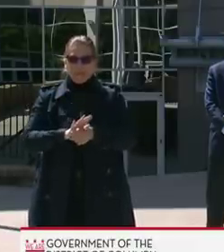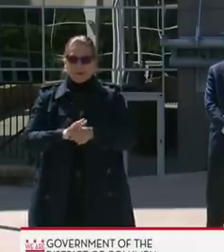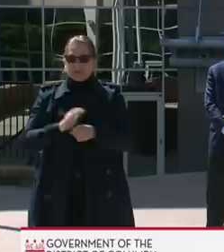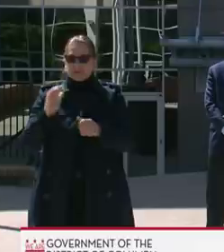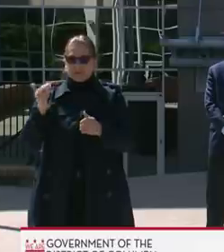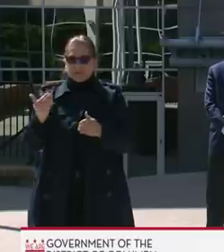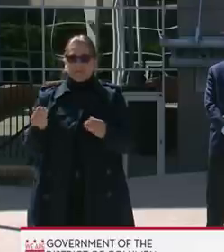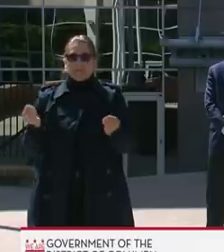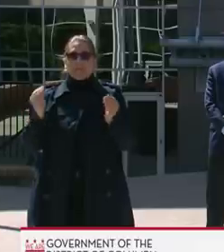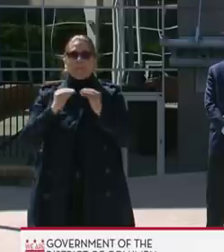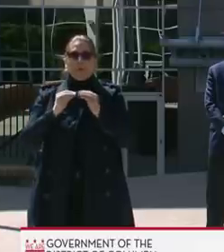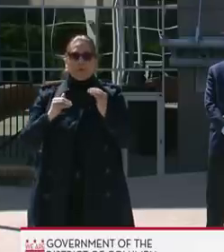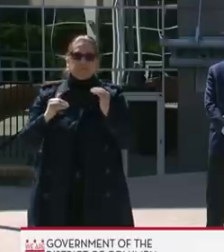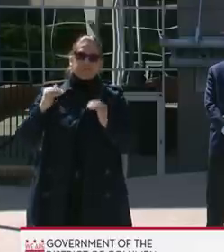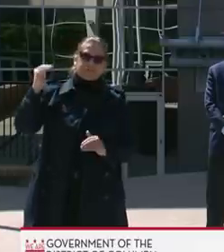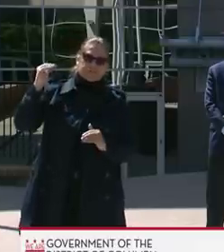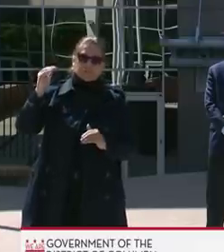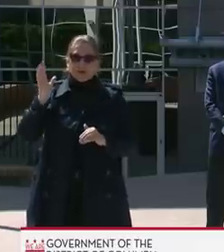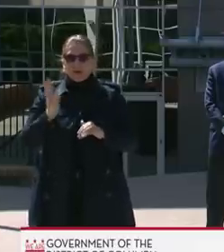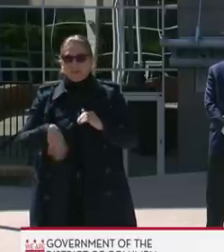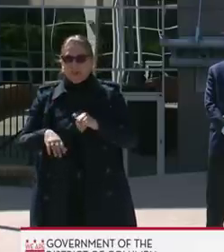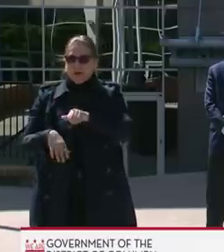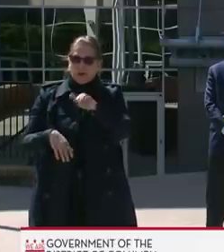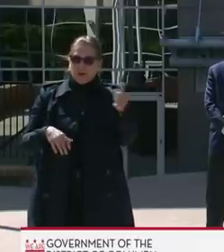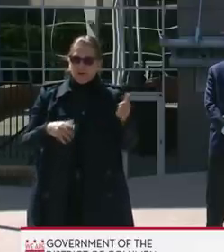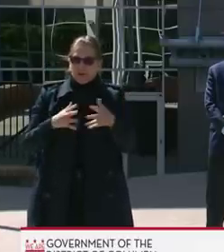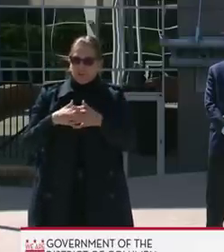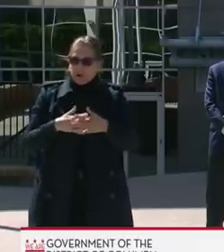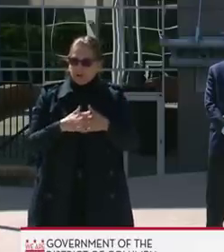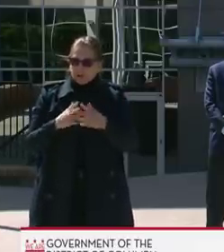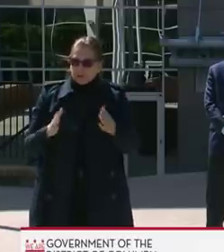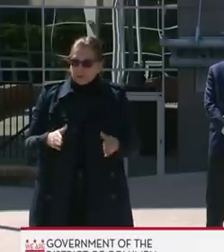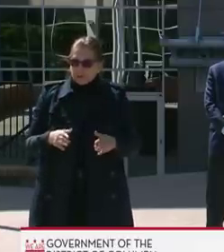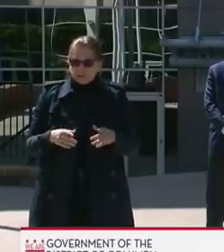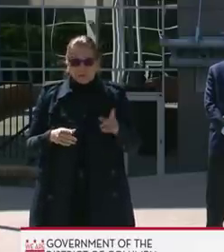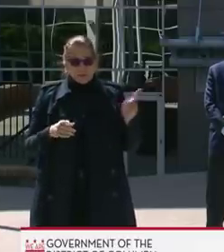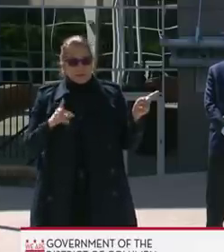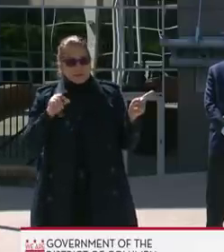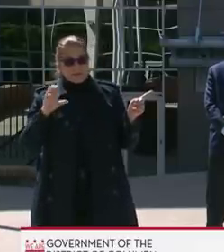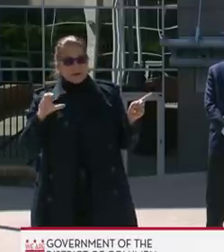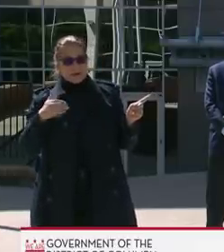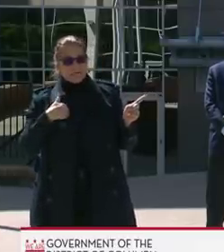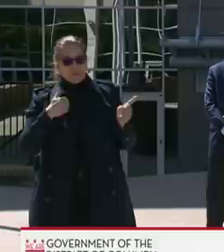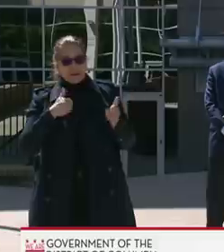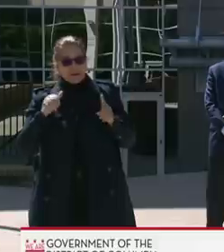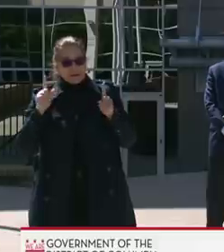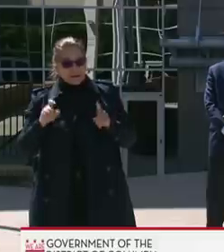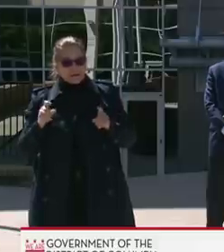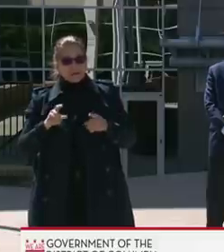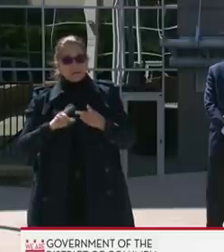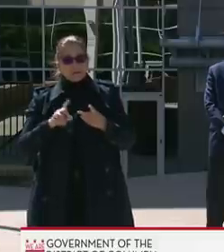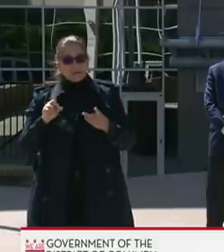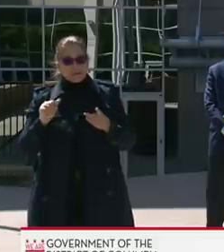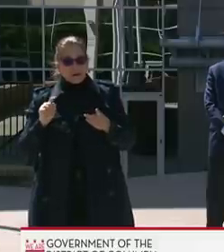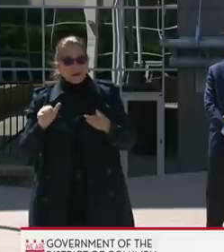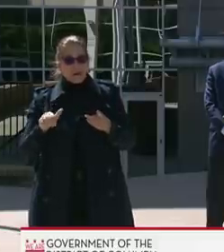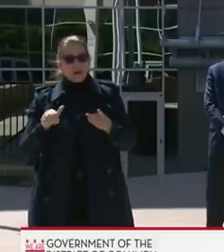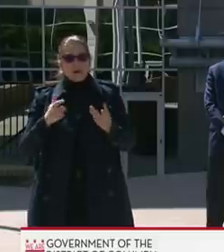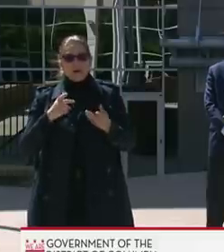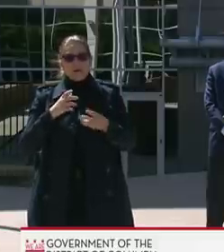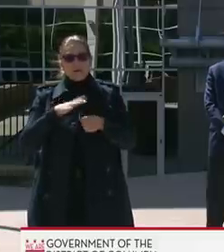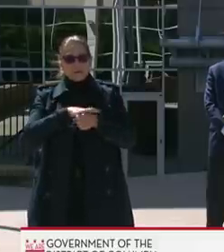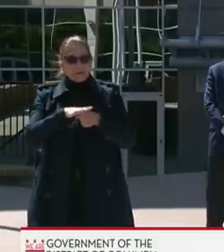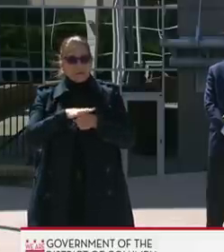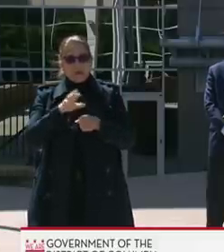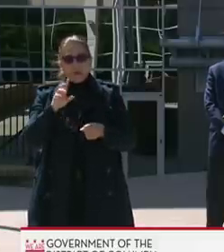Americans. Does the district have any testing data broken down by ward or race? I'm sorry, I don't follow that